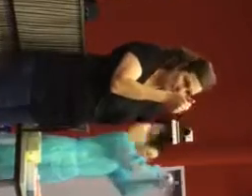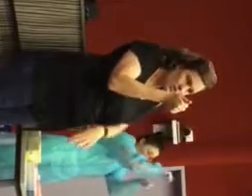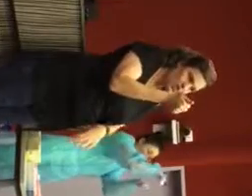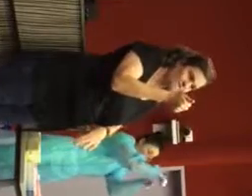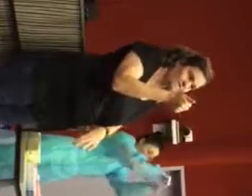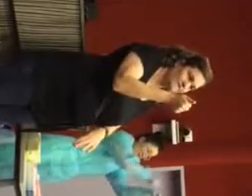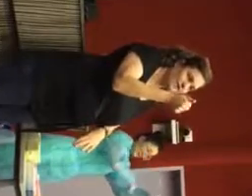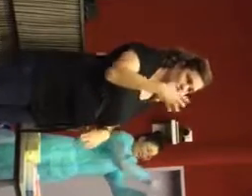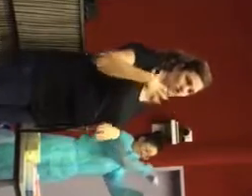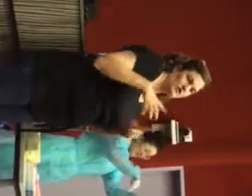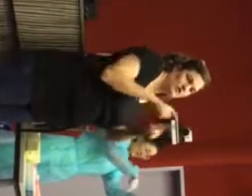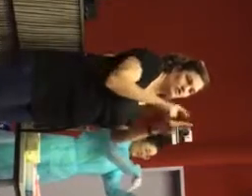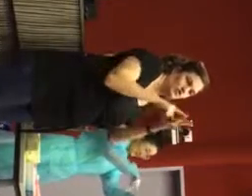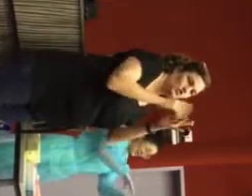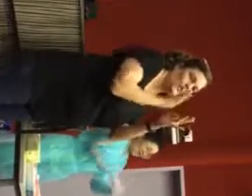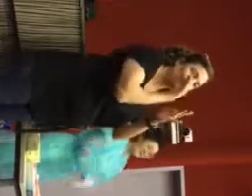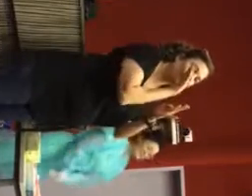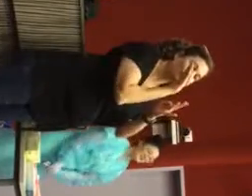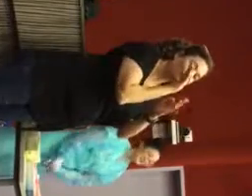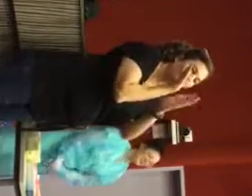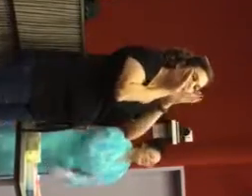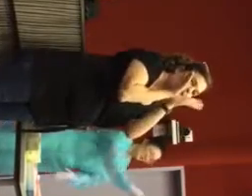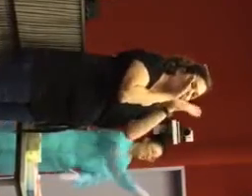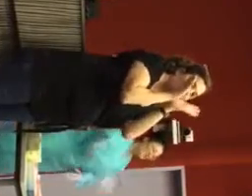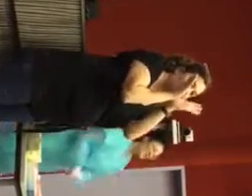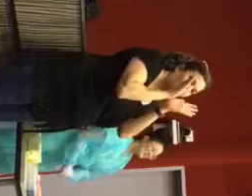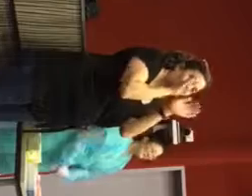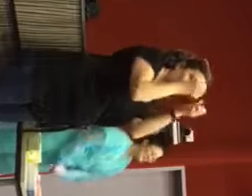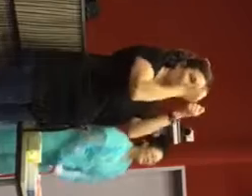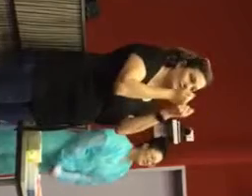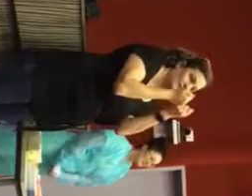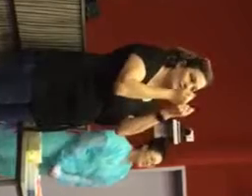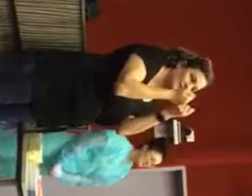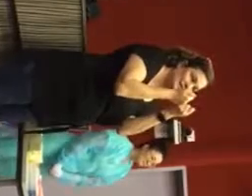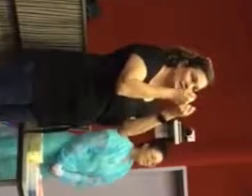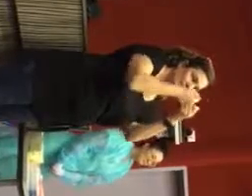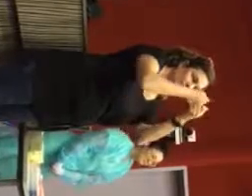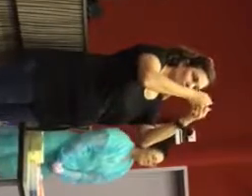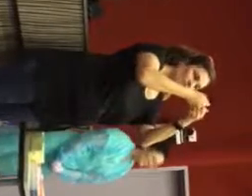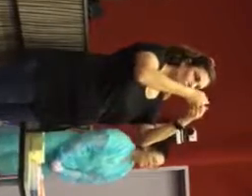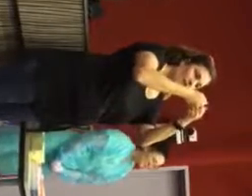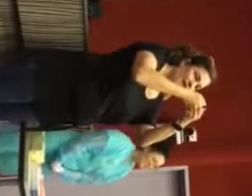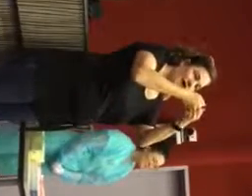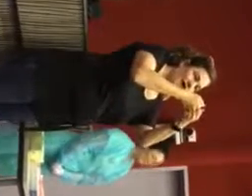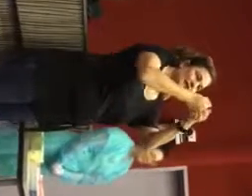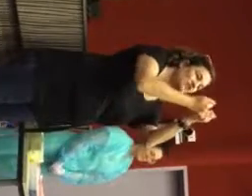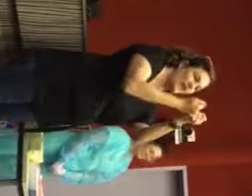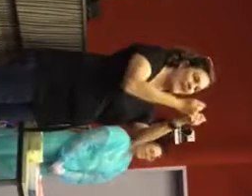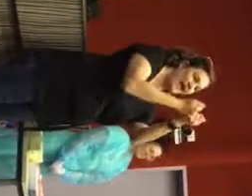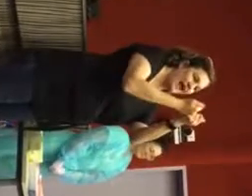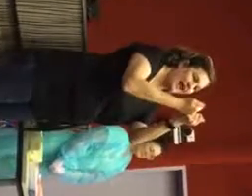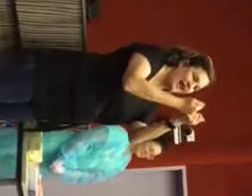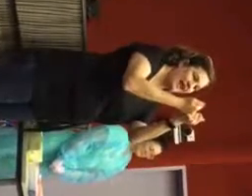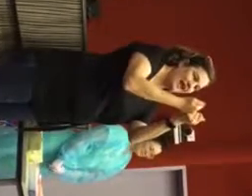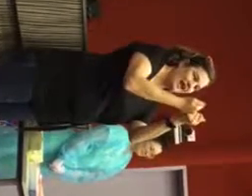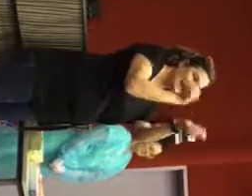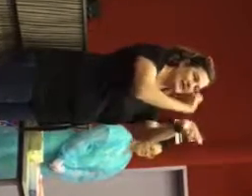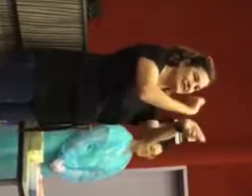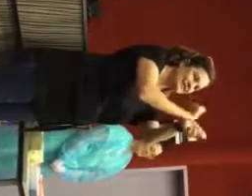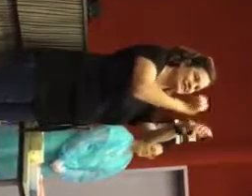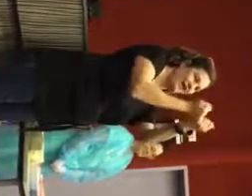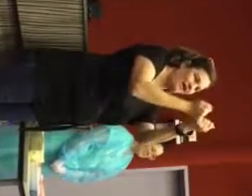you have to go both sides, okay? And sorry. I just want to know if mouthwash is suitable for all ages,